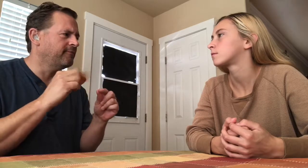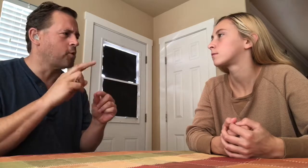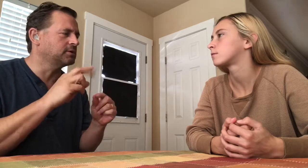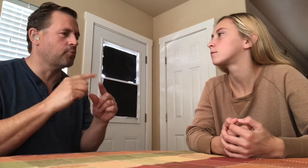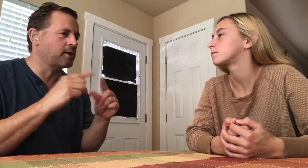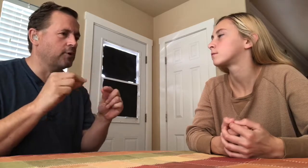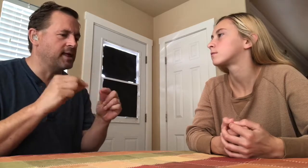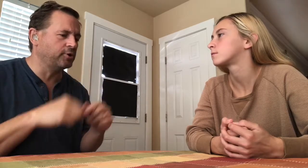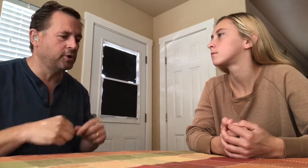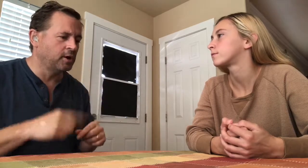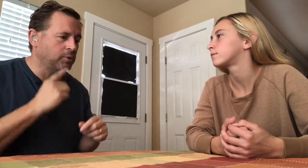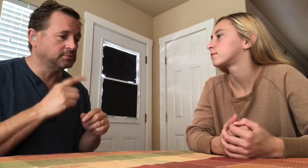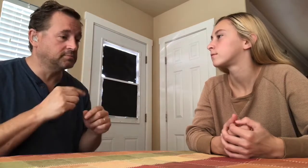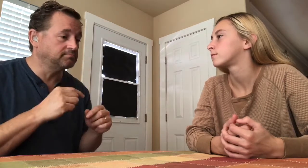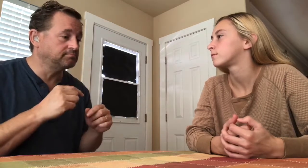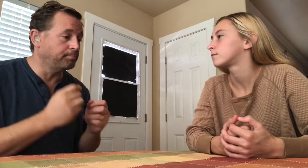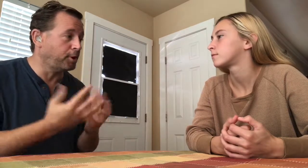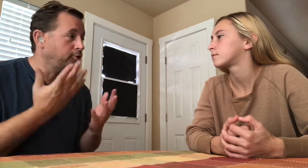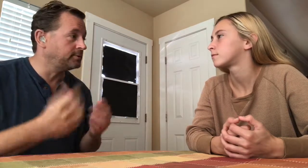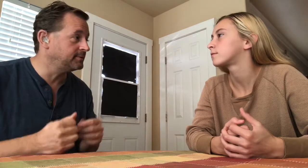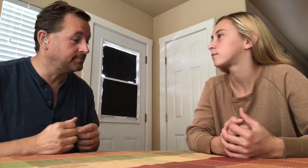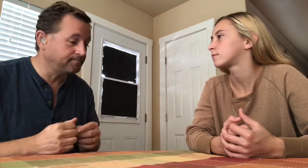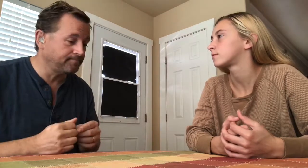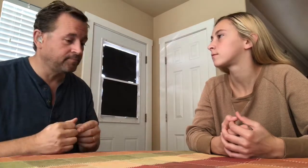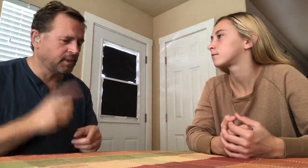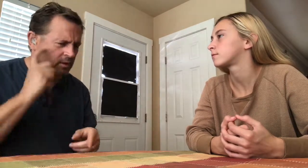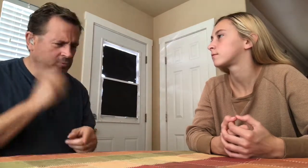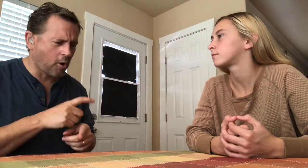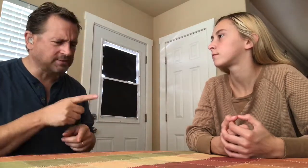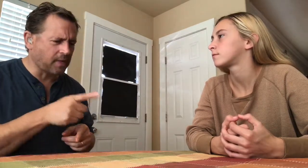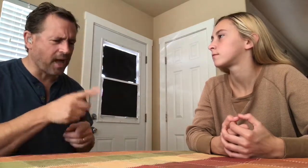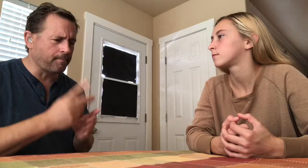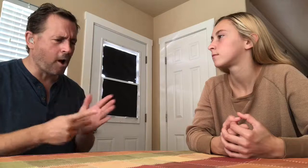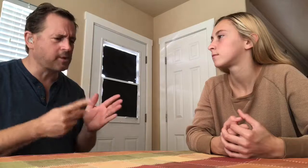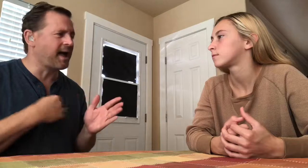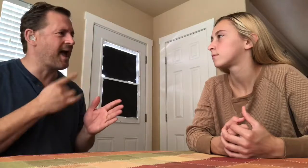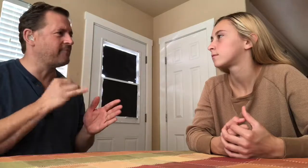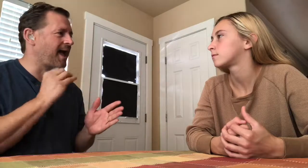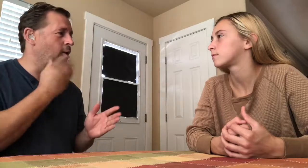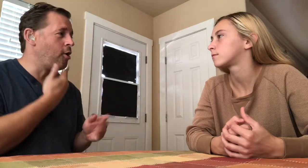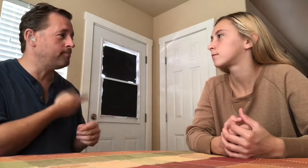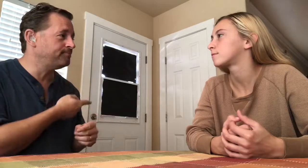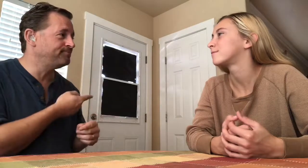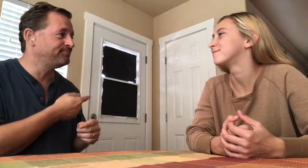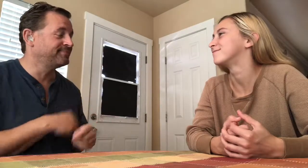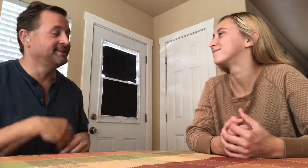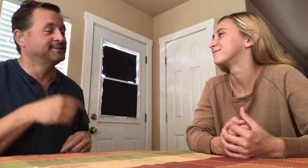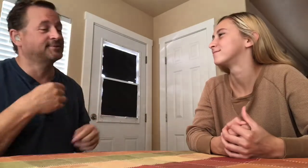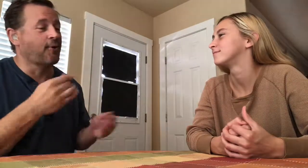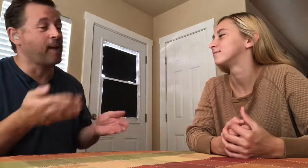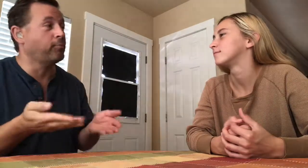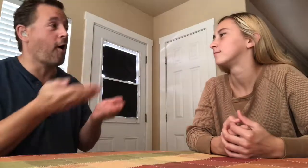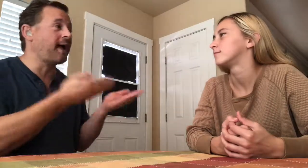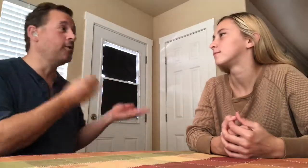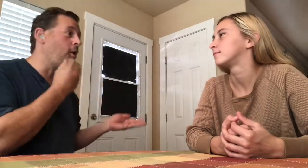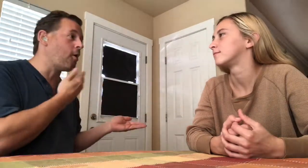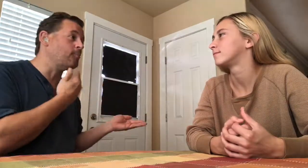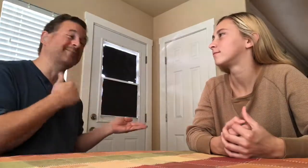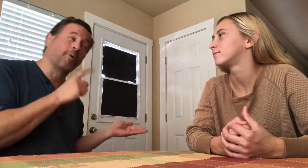voltage regulator was burnt. Noticed that part, I have it at home. So I brought it home, which I was